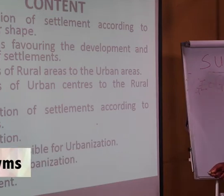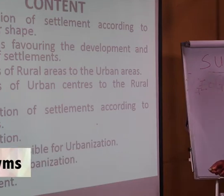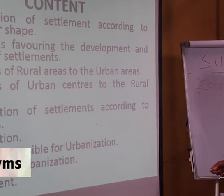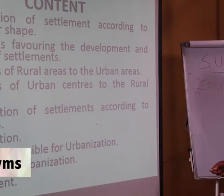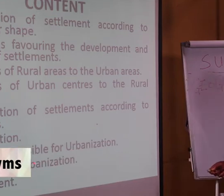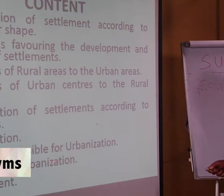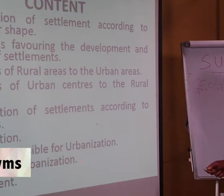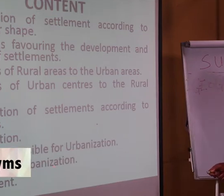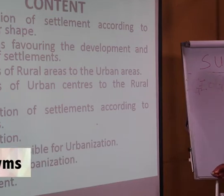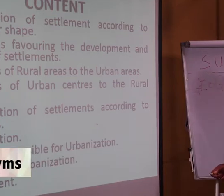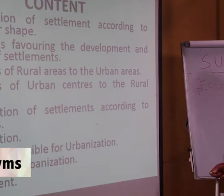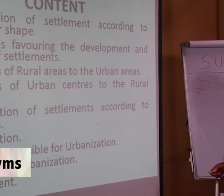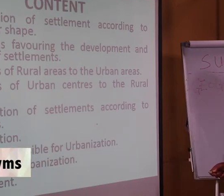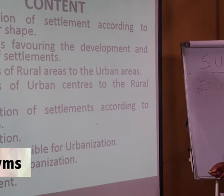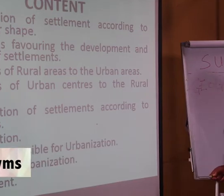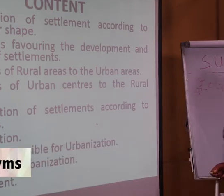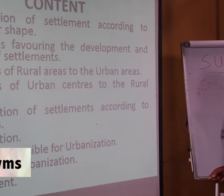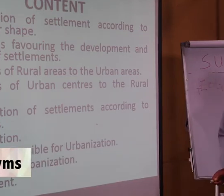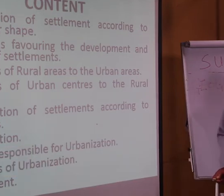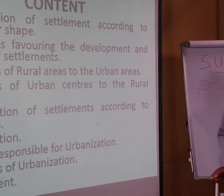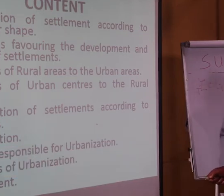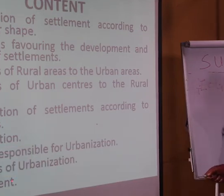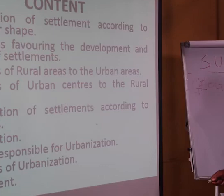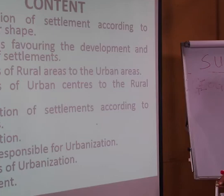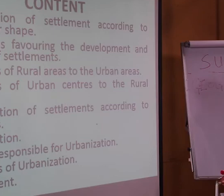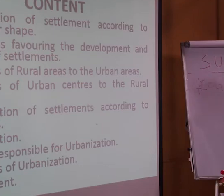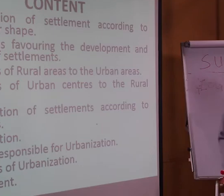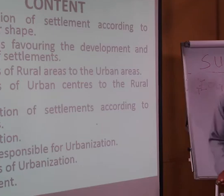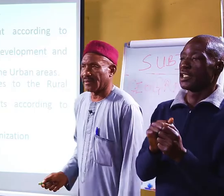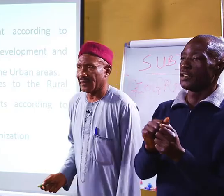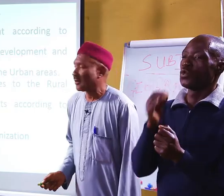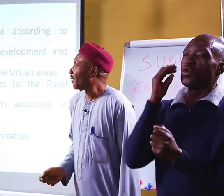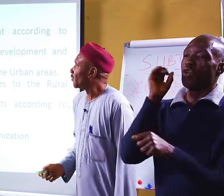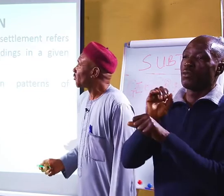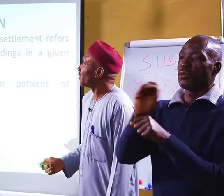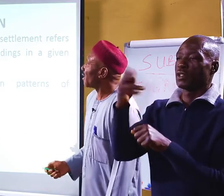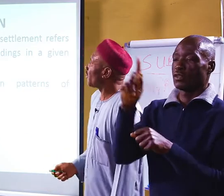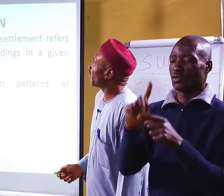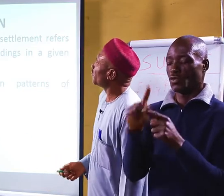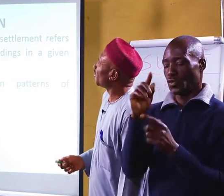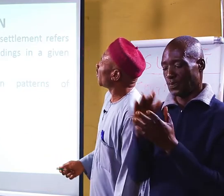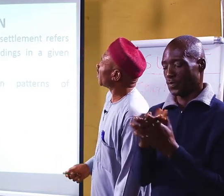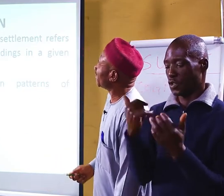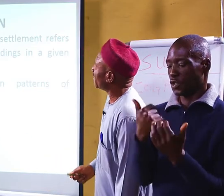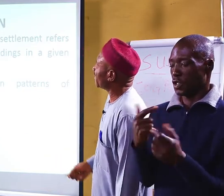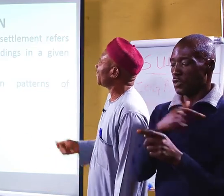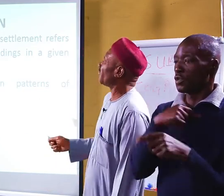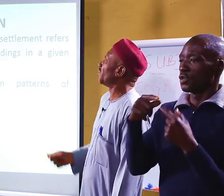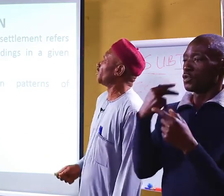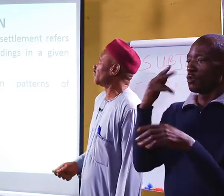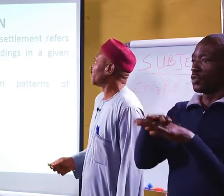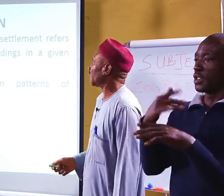one is problem of urbanization, and followed by assignments. So now we are going to look at